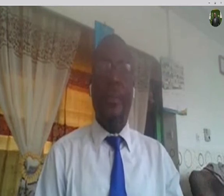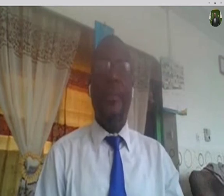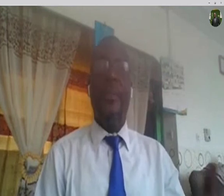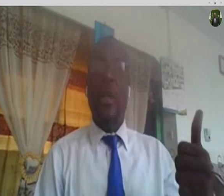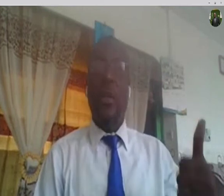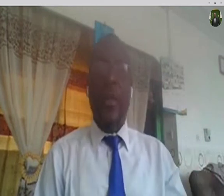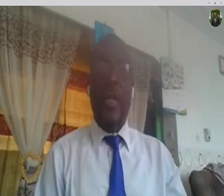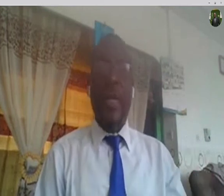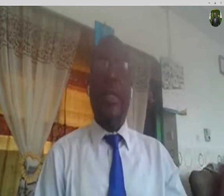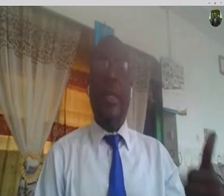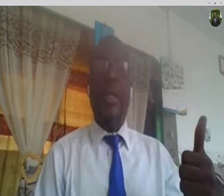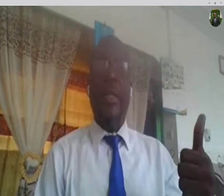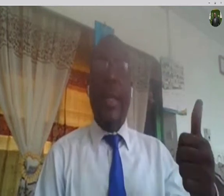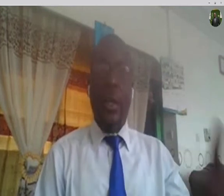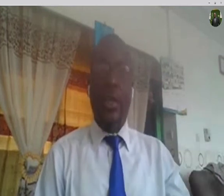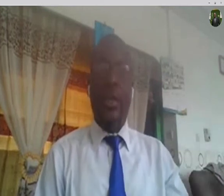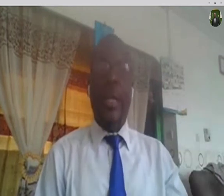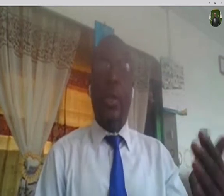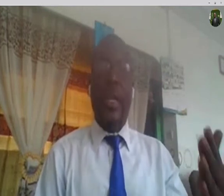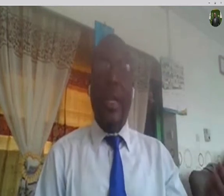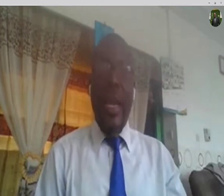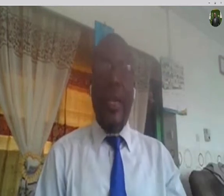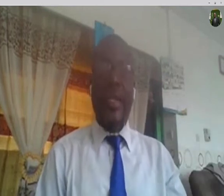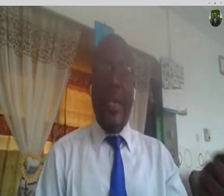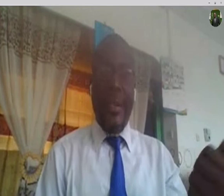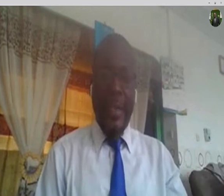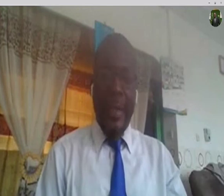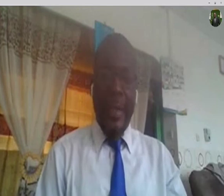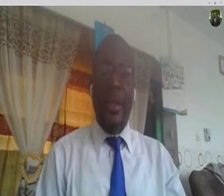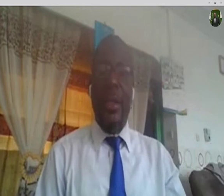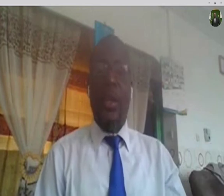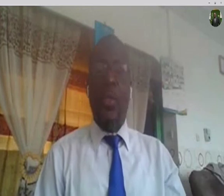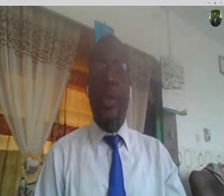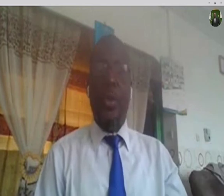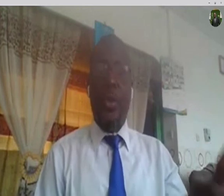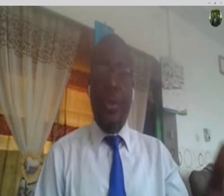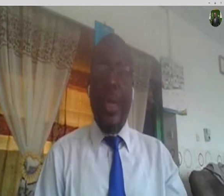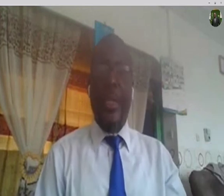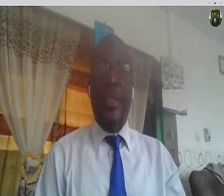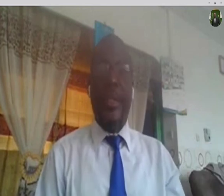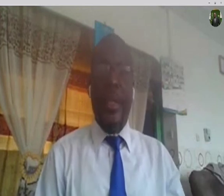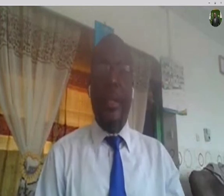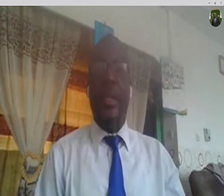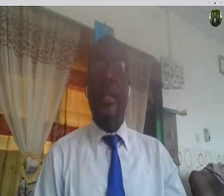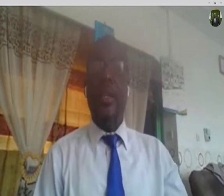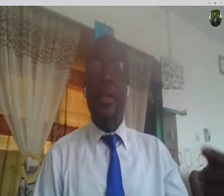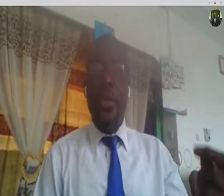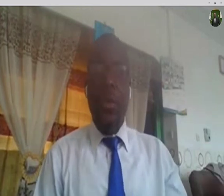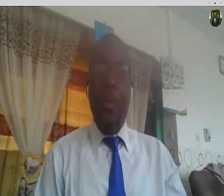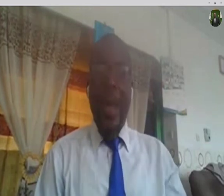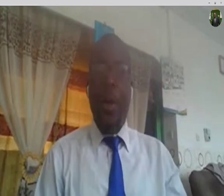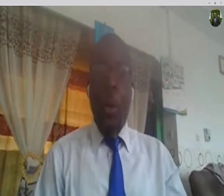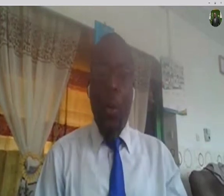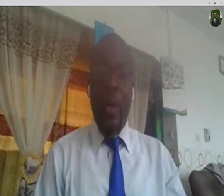forefront. COVID-19 tells you that your life is at stake. When you contract the disease,